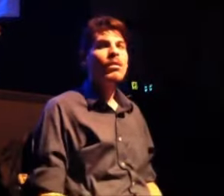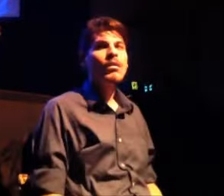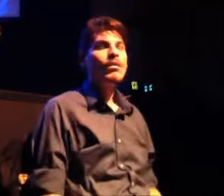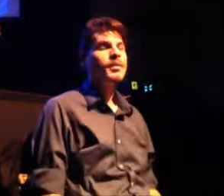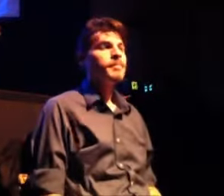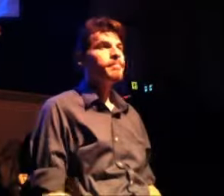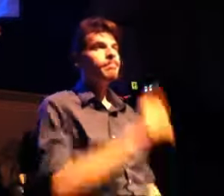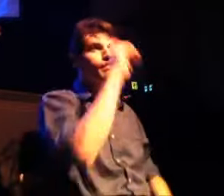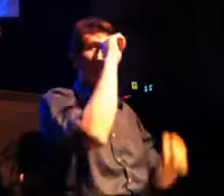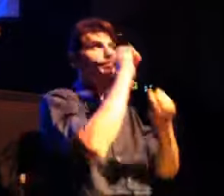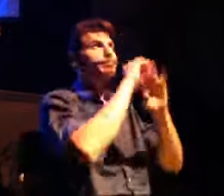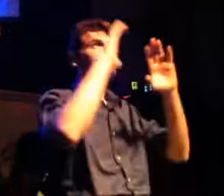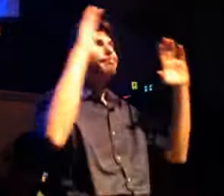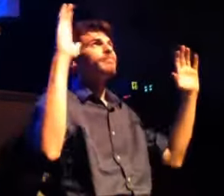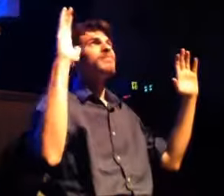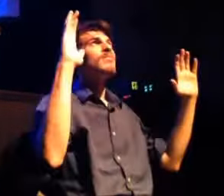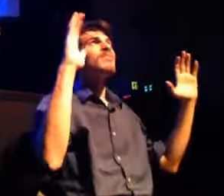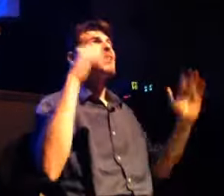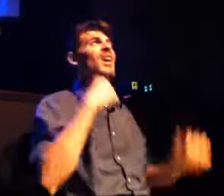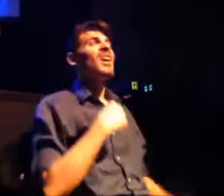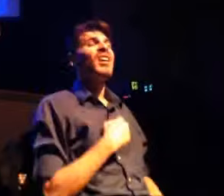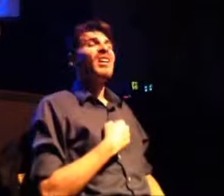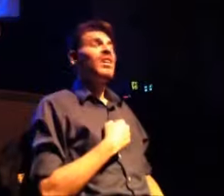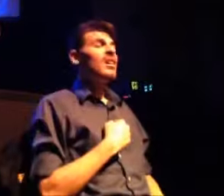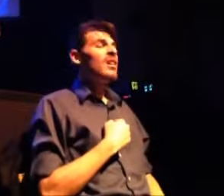I probably shouldn't have said that.